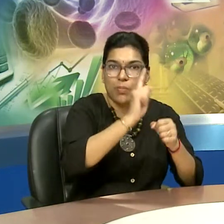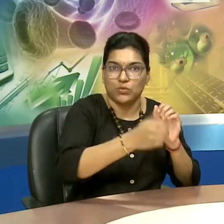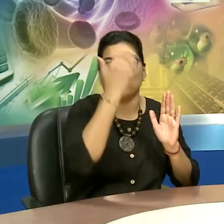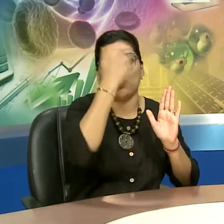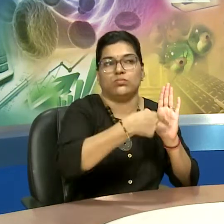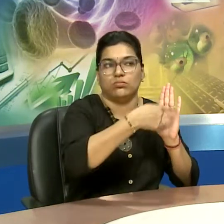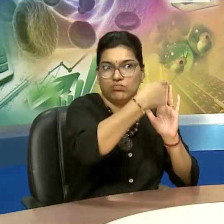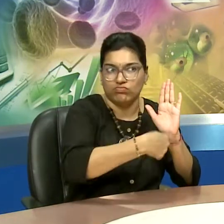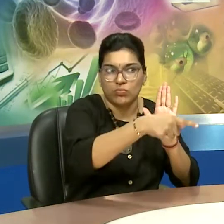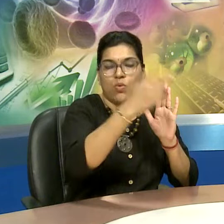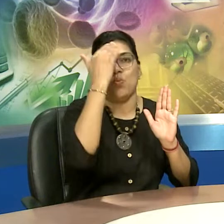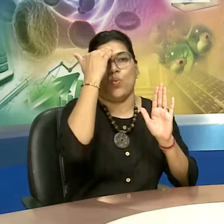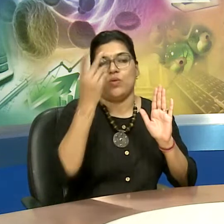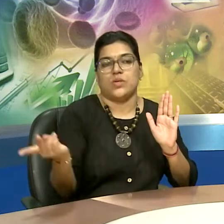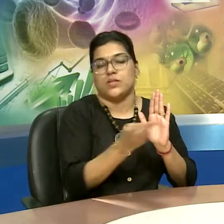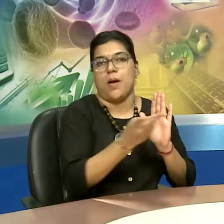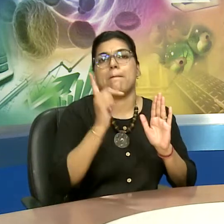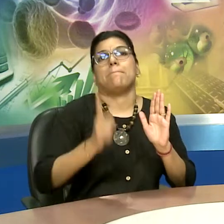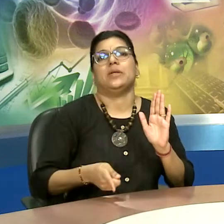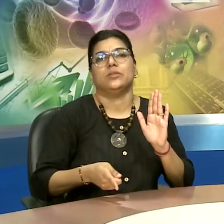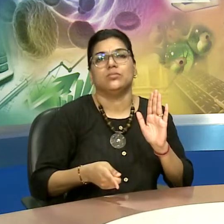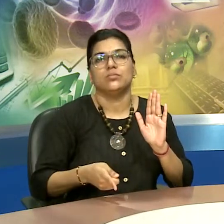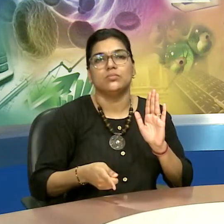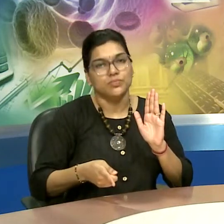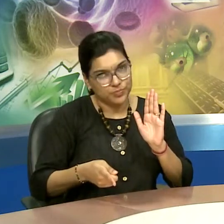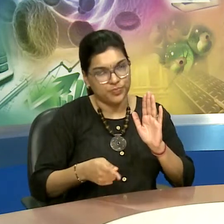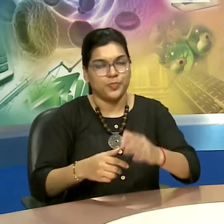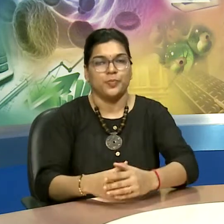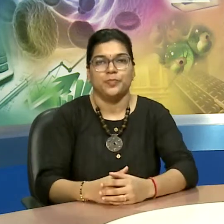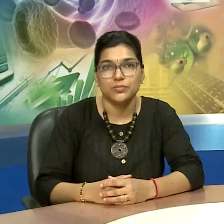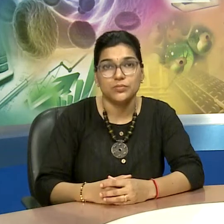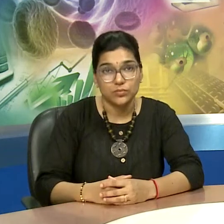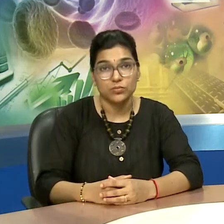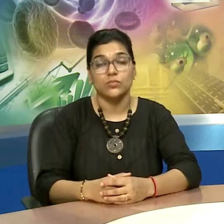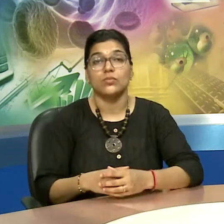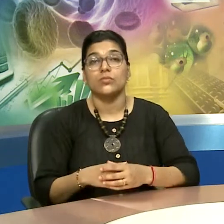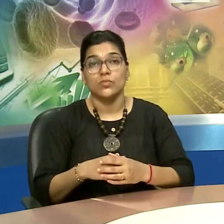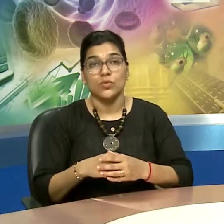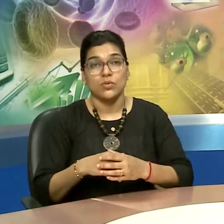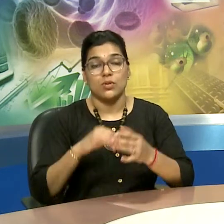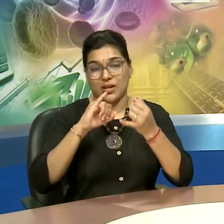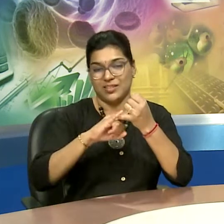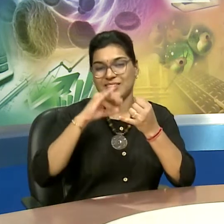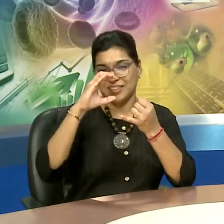and to maintain its sanctity. The Supreme Court